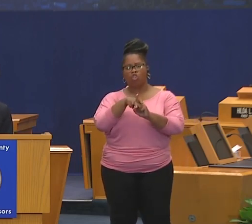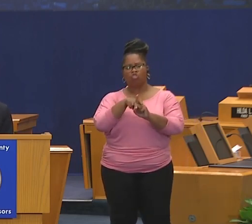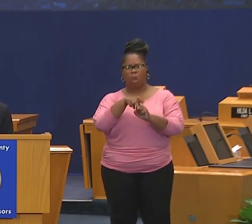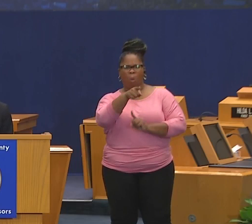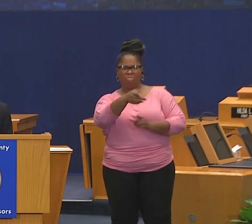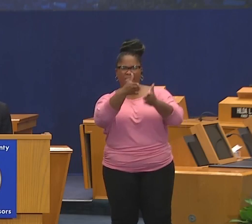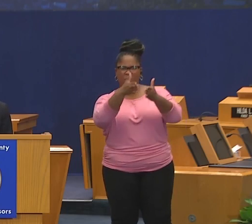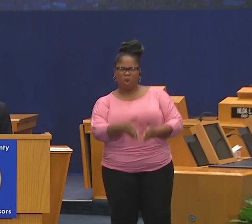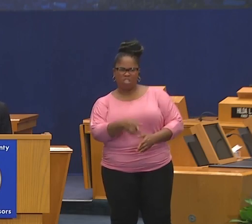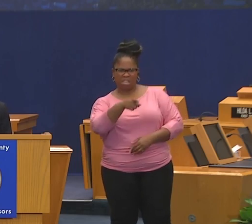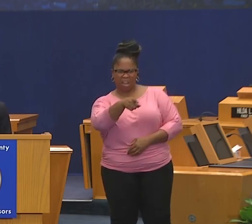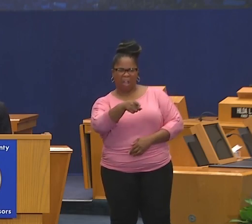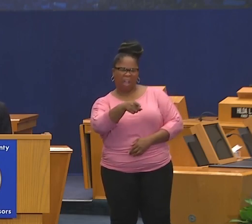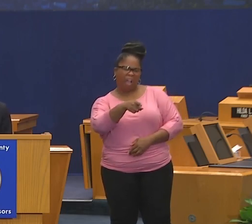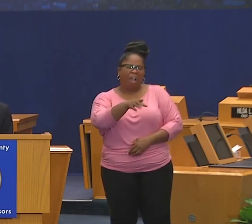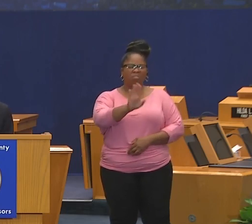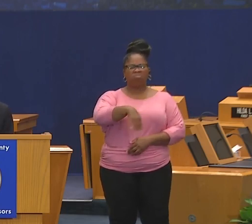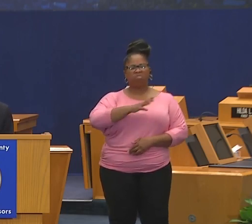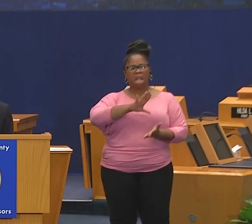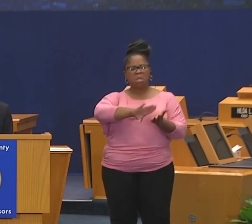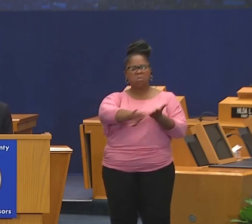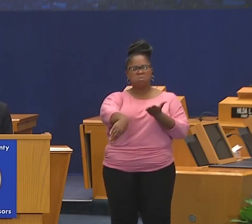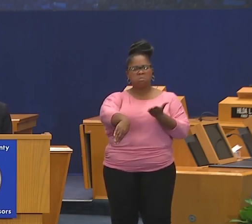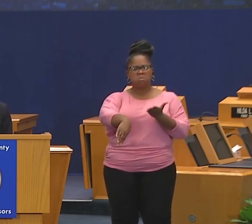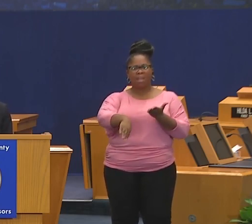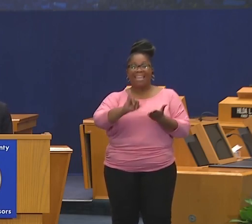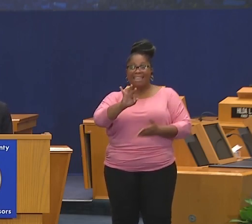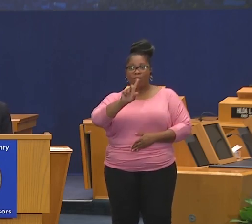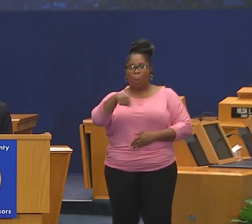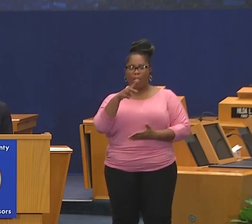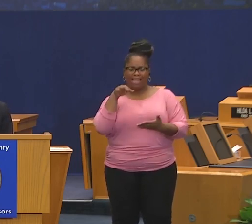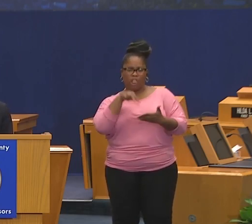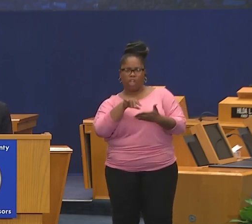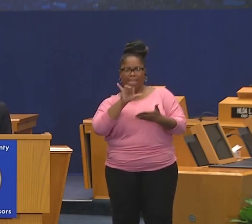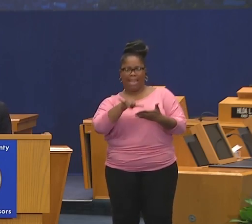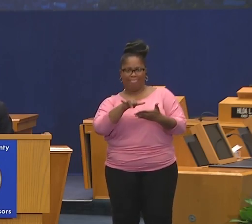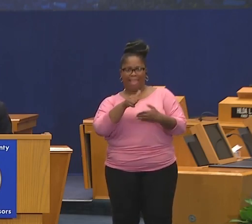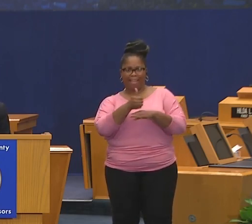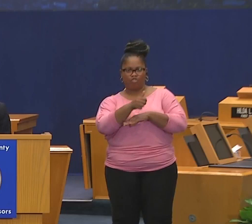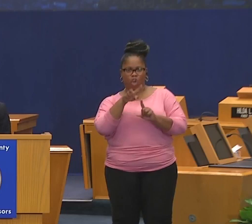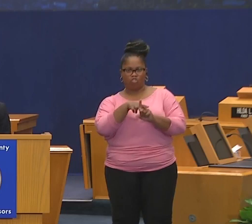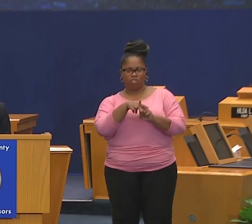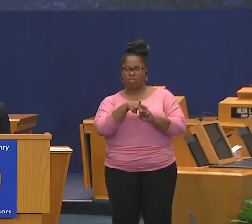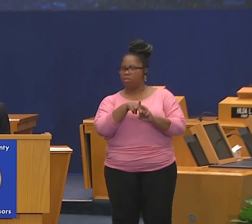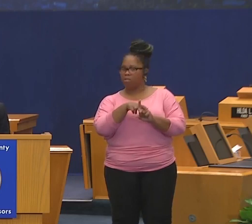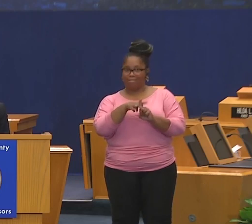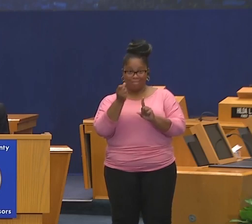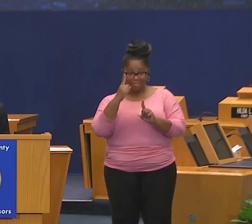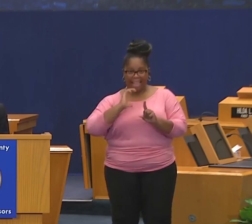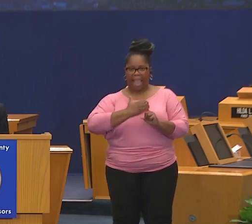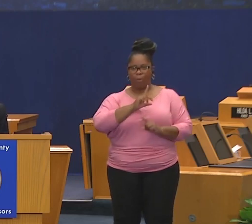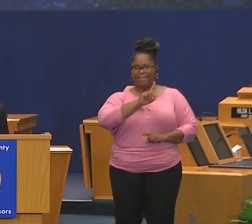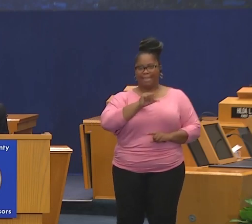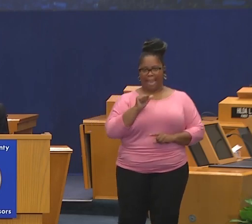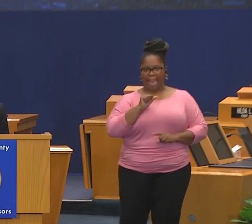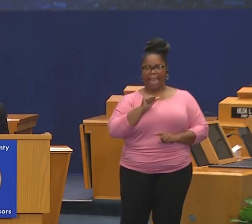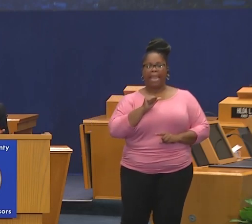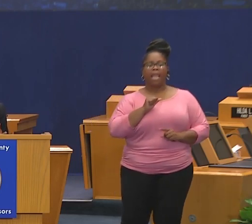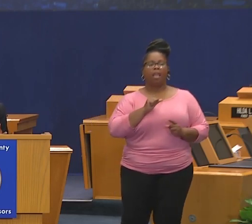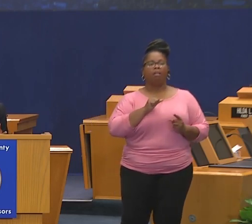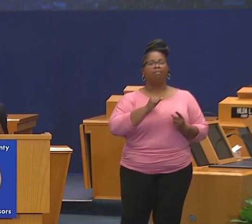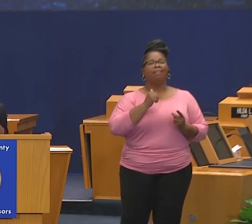this person should be released, you may not have enough information. But our DAs are instructed to check out the files, to check